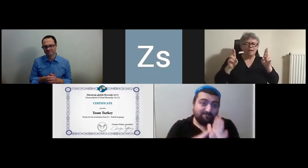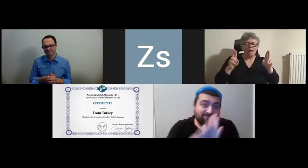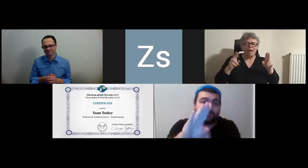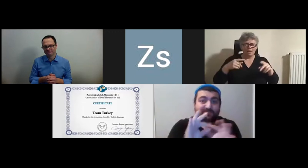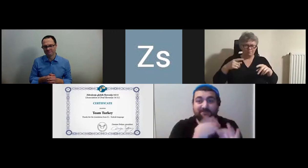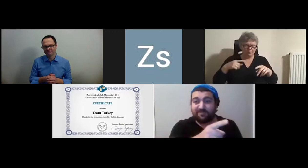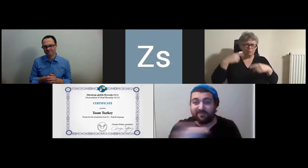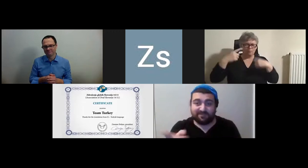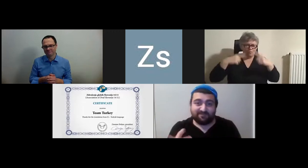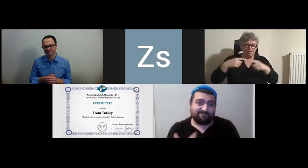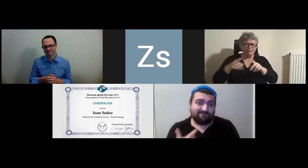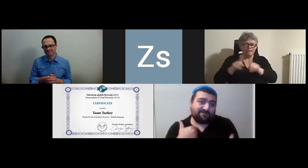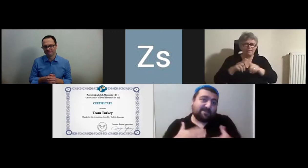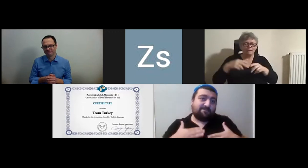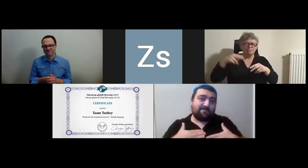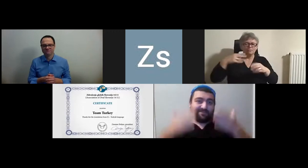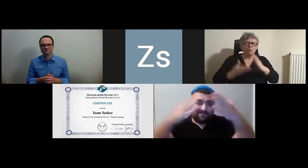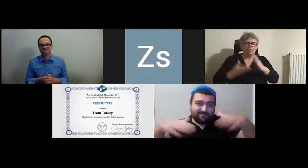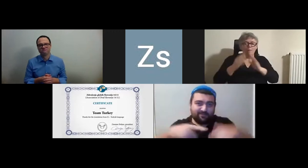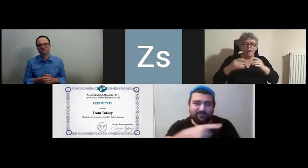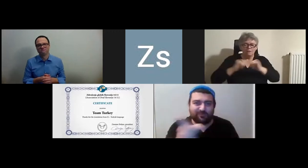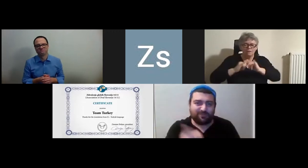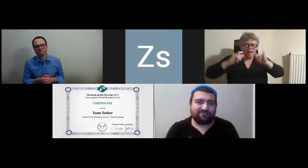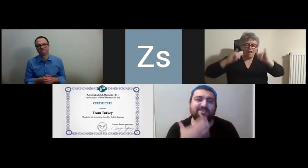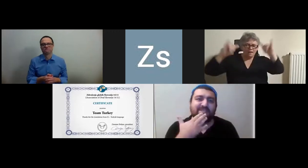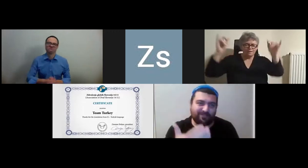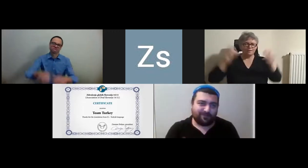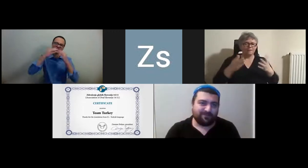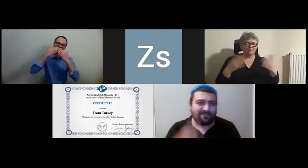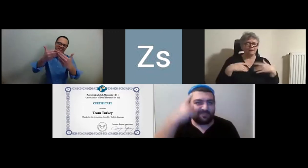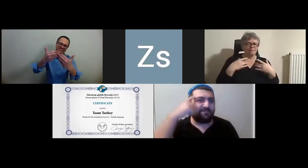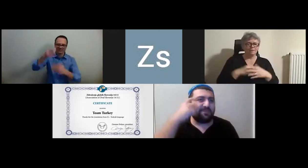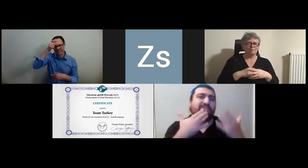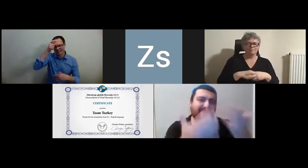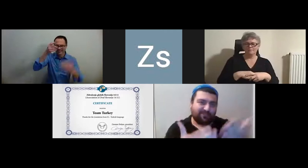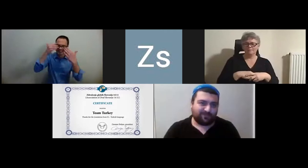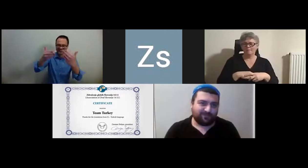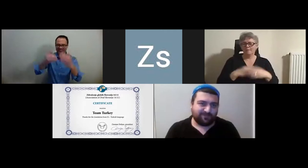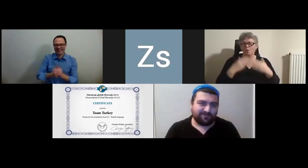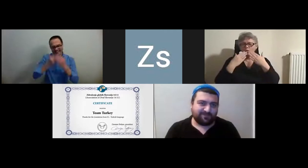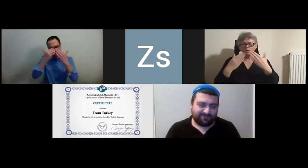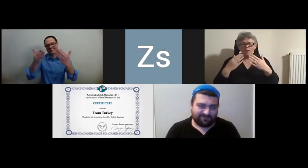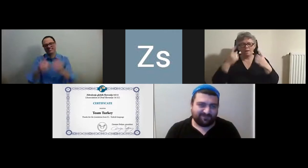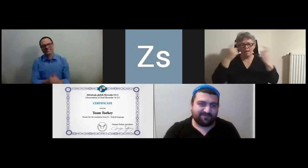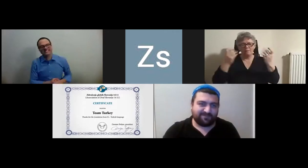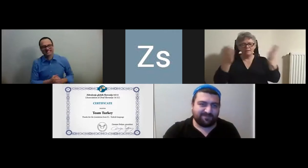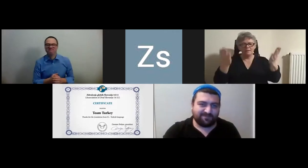I hope that this continues and that we can still work together. Thank you so much.